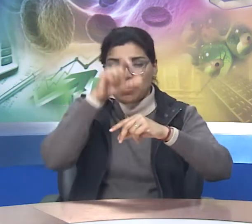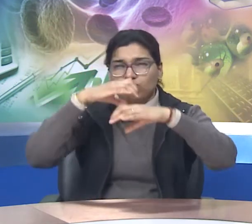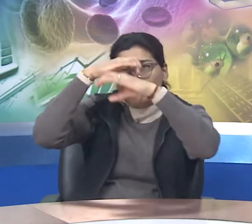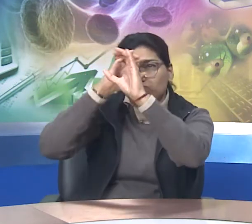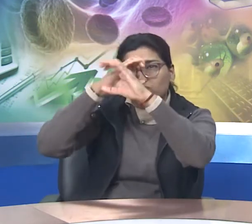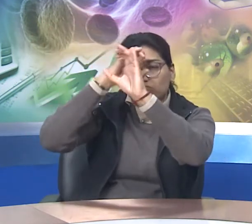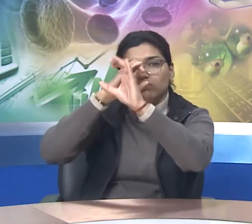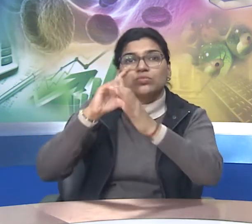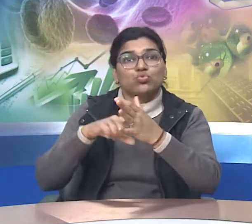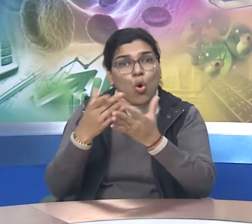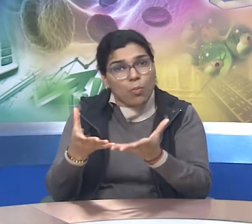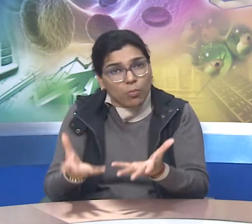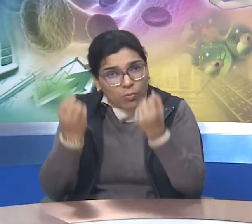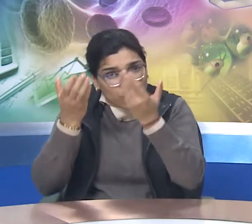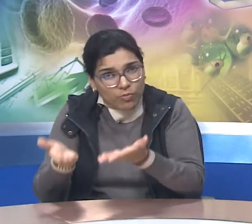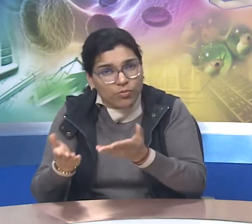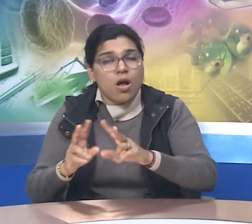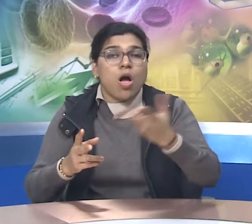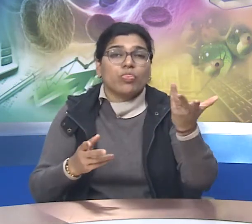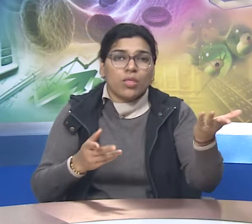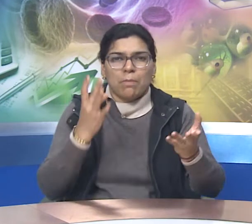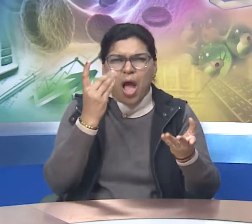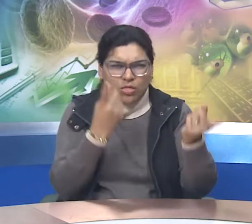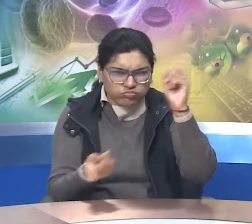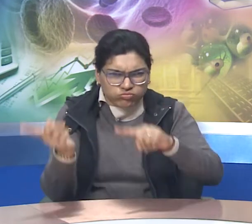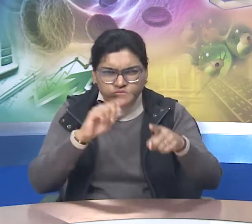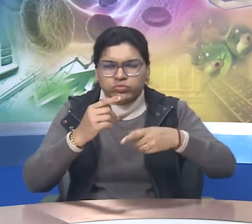greatness on every plane: astronomy,